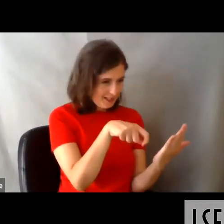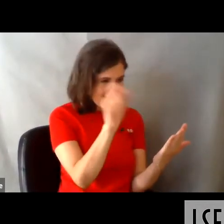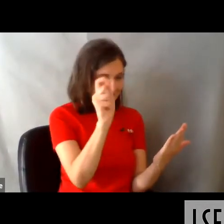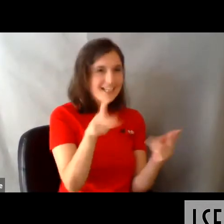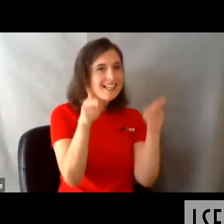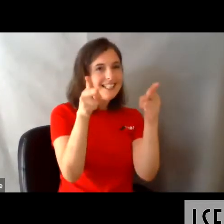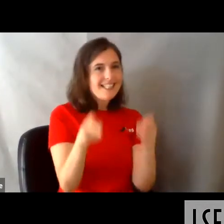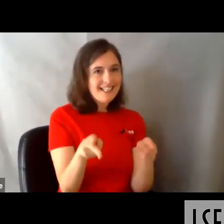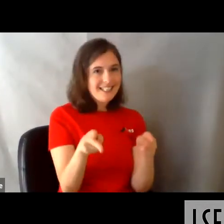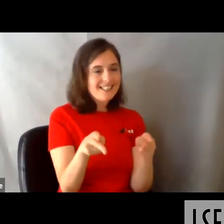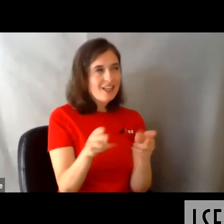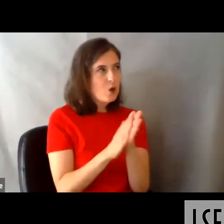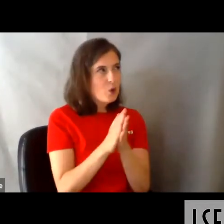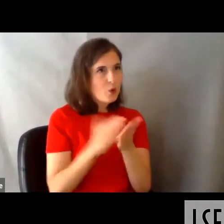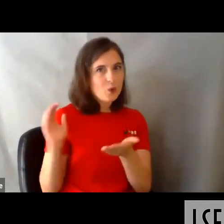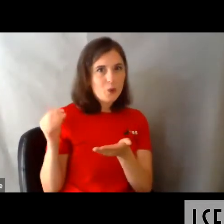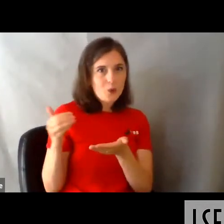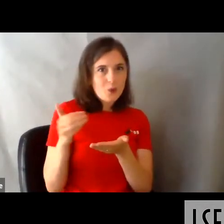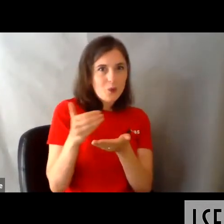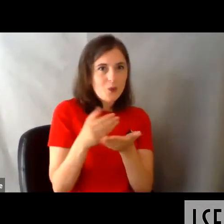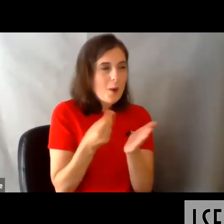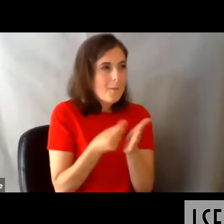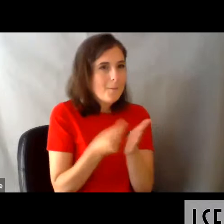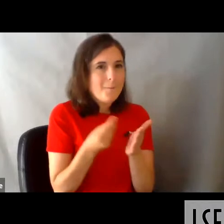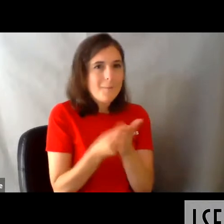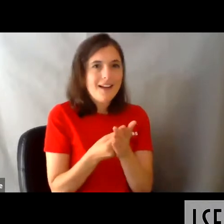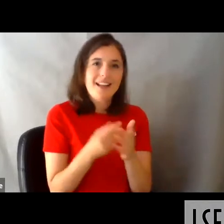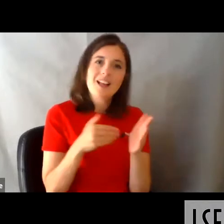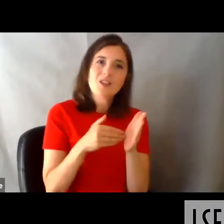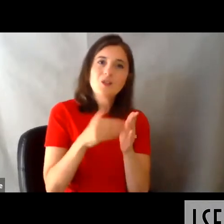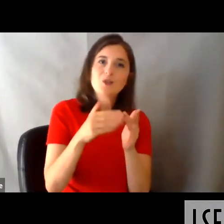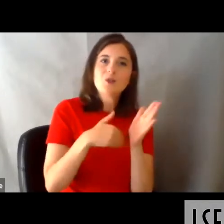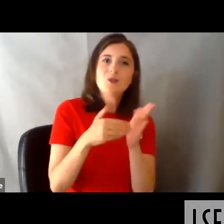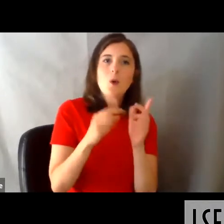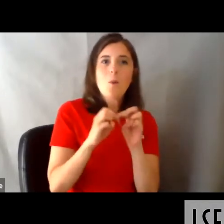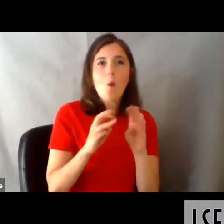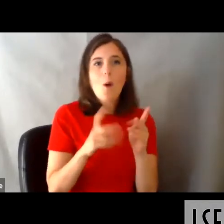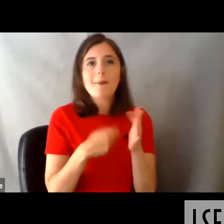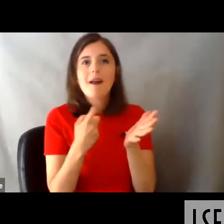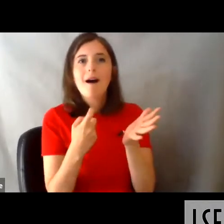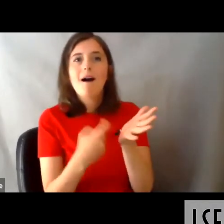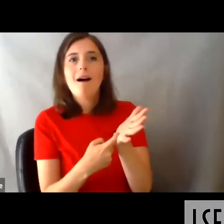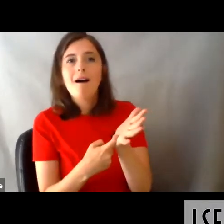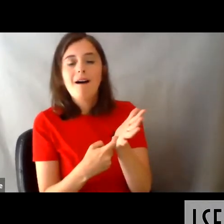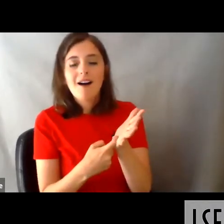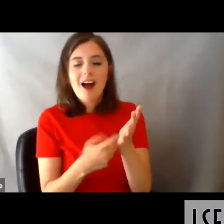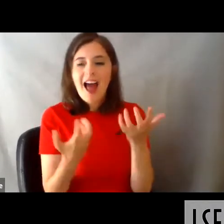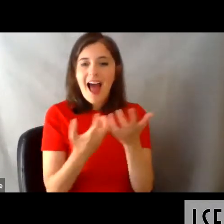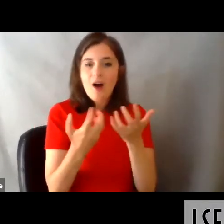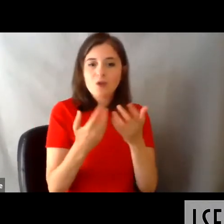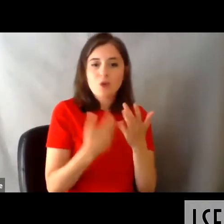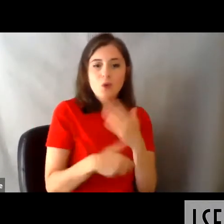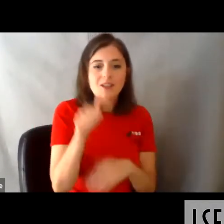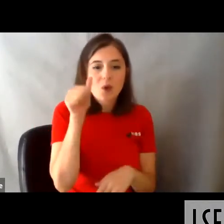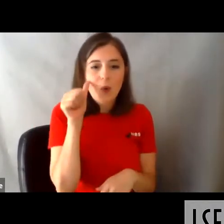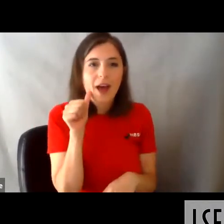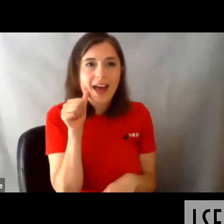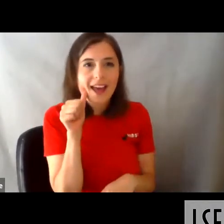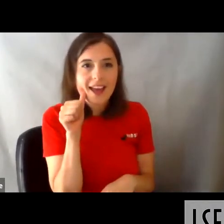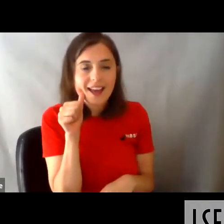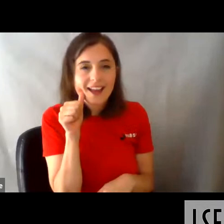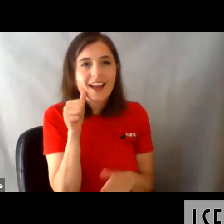saved, hold a Zoom webinar on how to get away with it, increase their expense accounts, polish the next